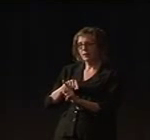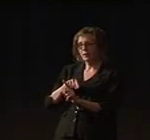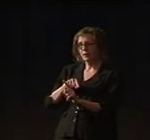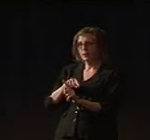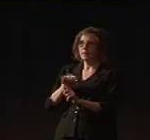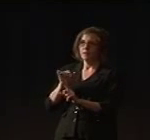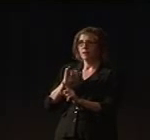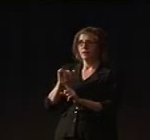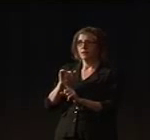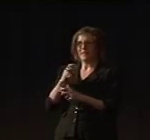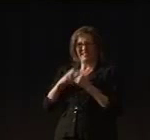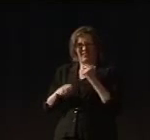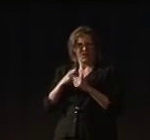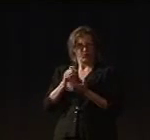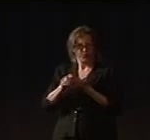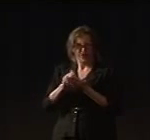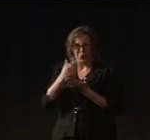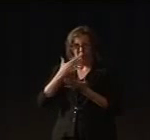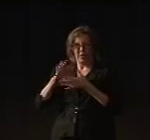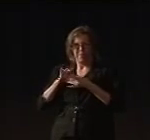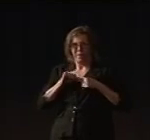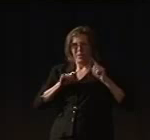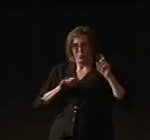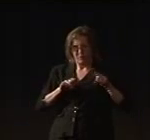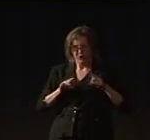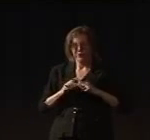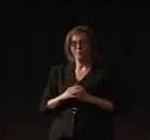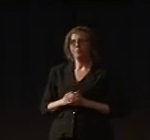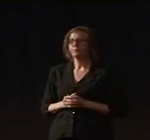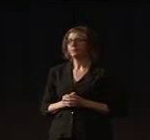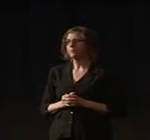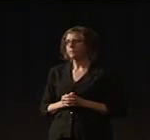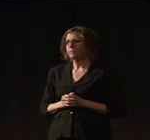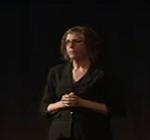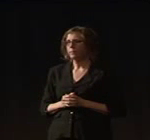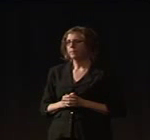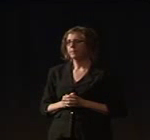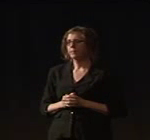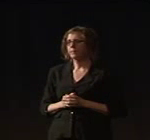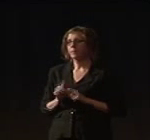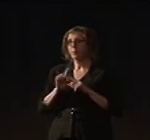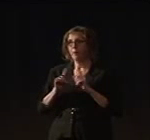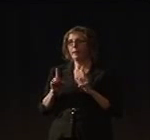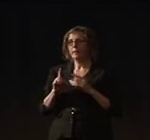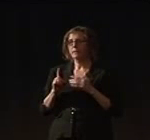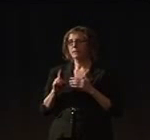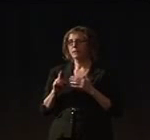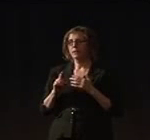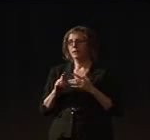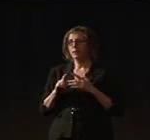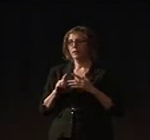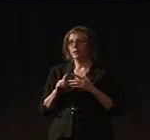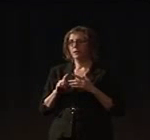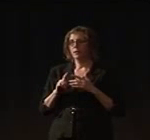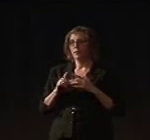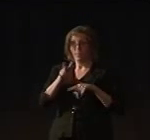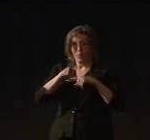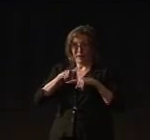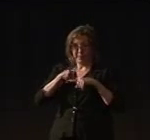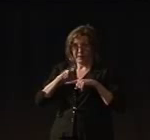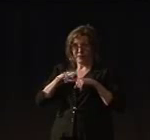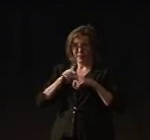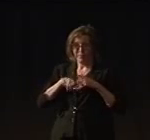well about this question. That is, animating the vocabulary all the way from beginning to end of a book